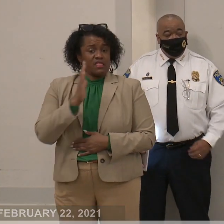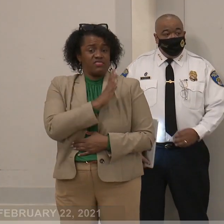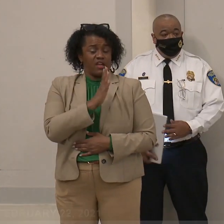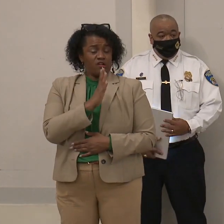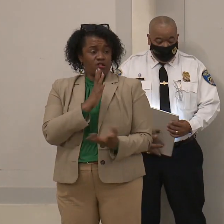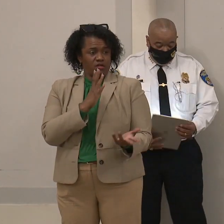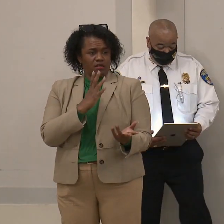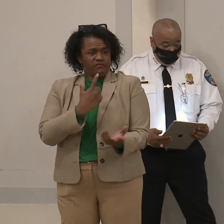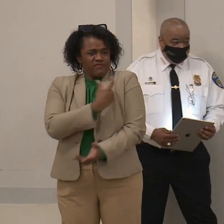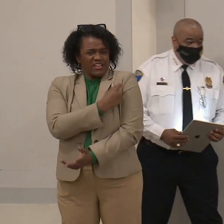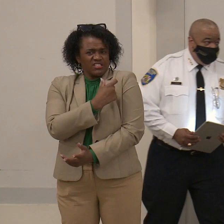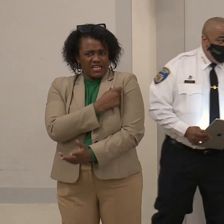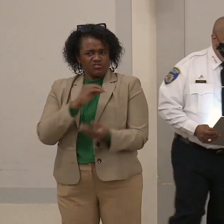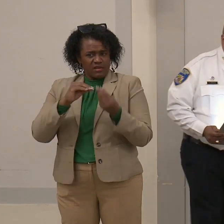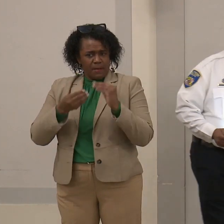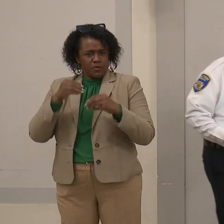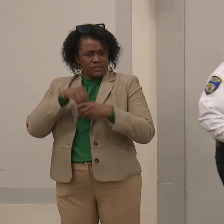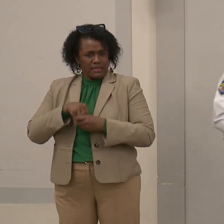their ranks.